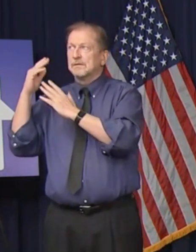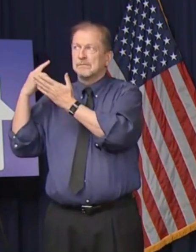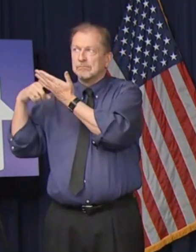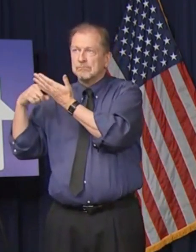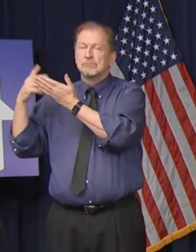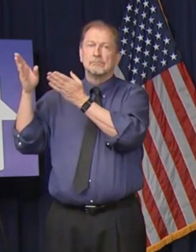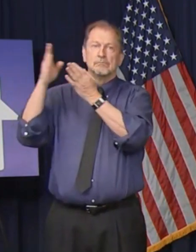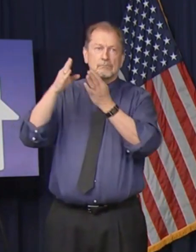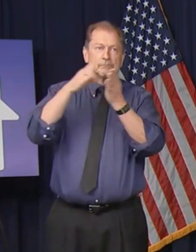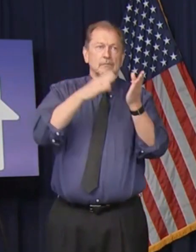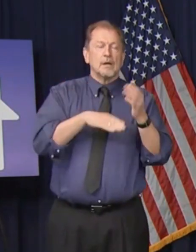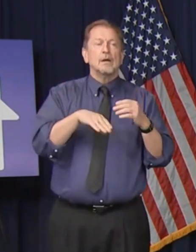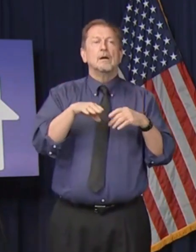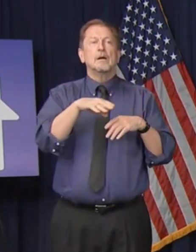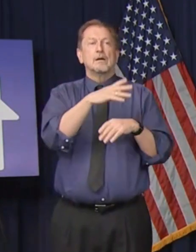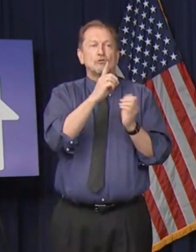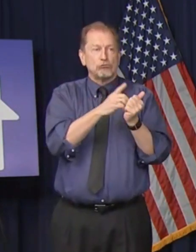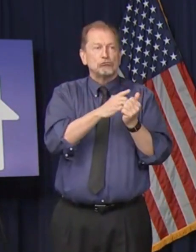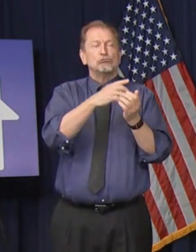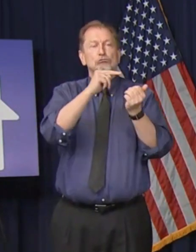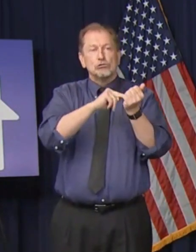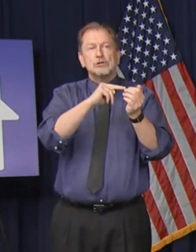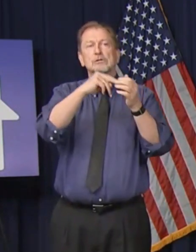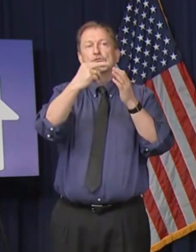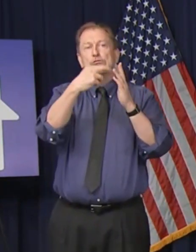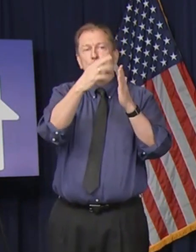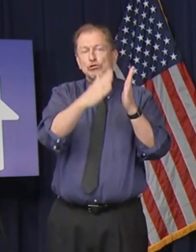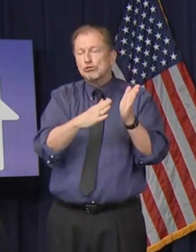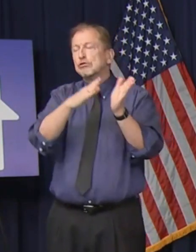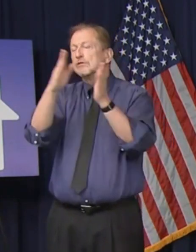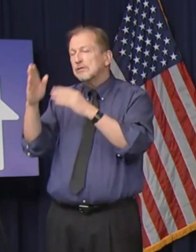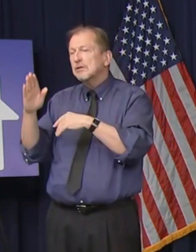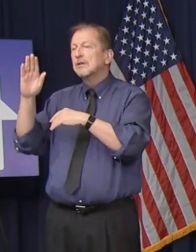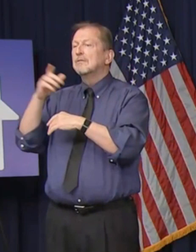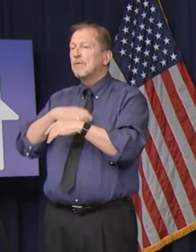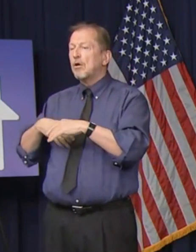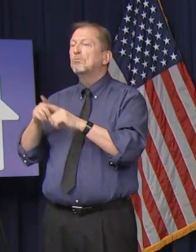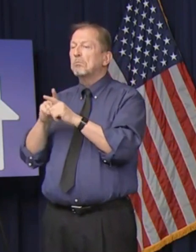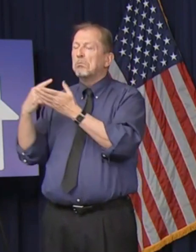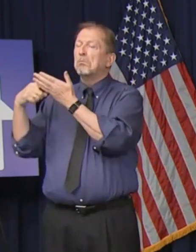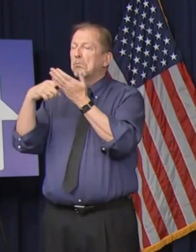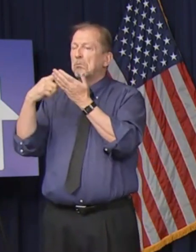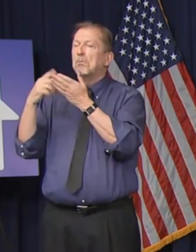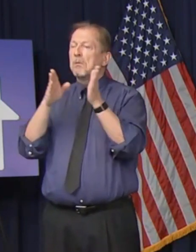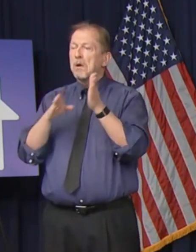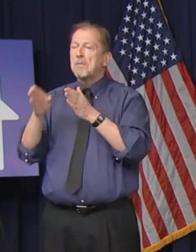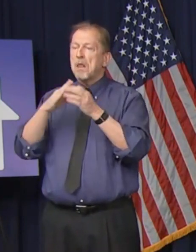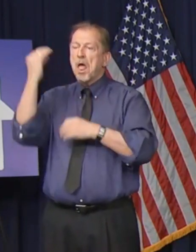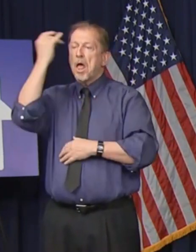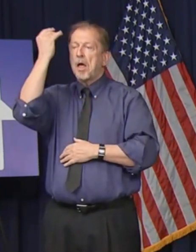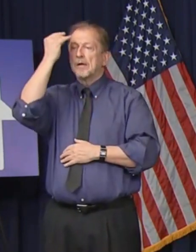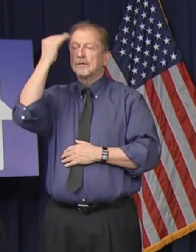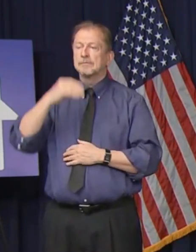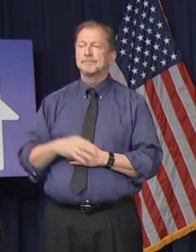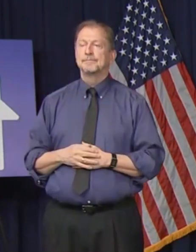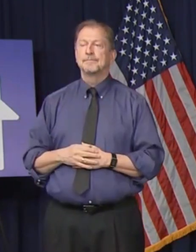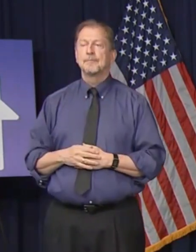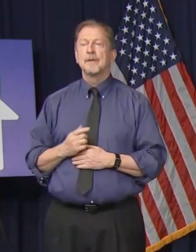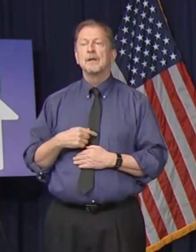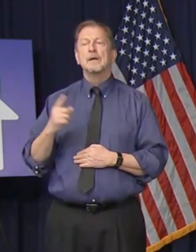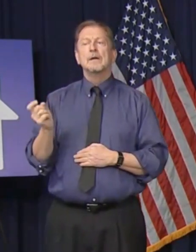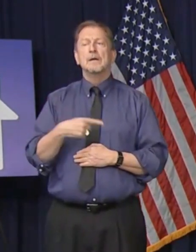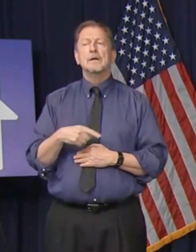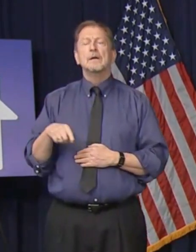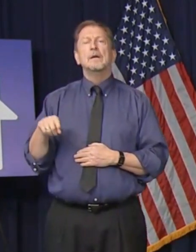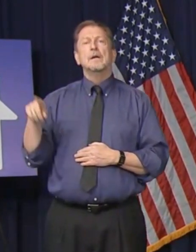as all across industries. So we're considering a lot of different things. And Tony Arnold, WBEZ, what is your reaction to the decision by the U.S.